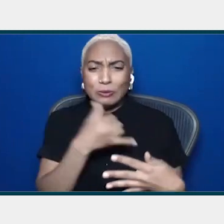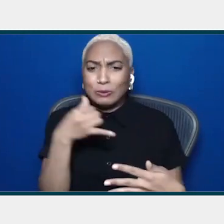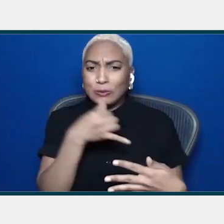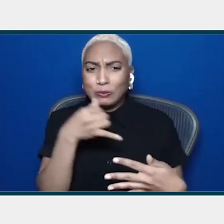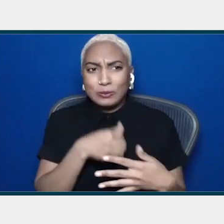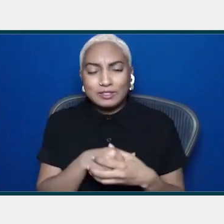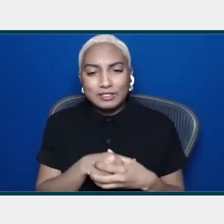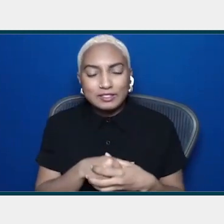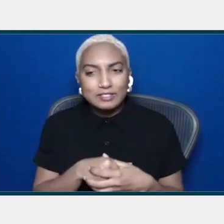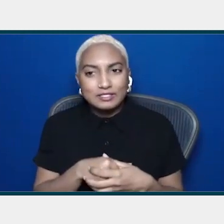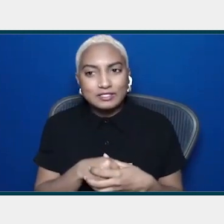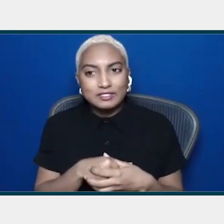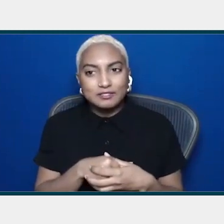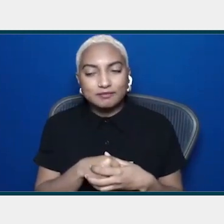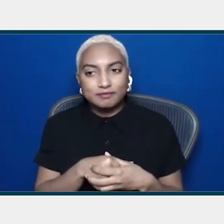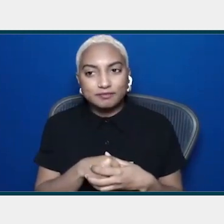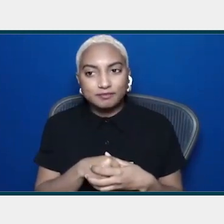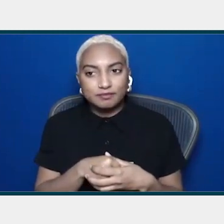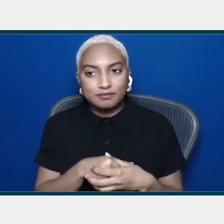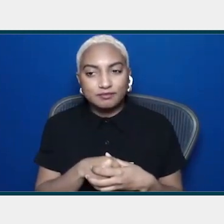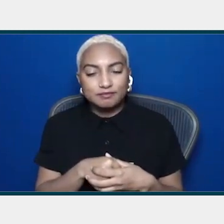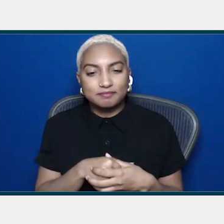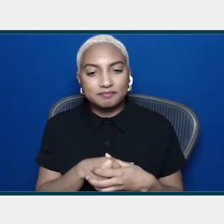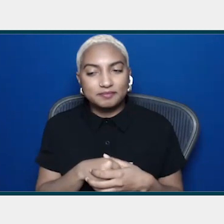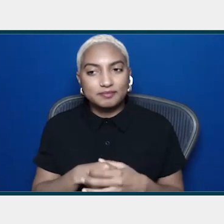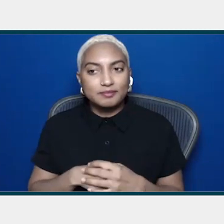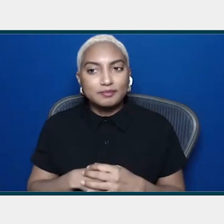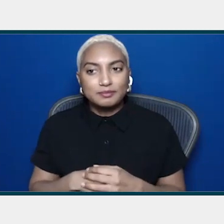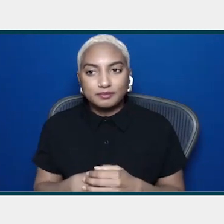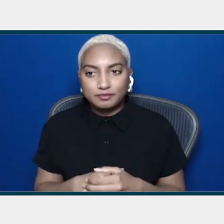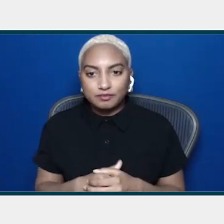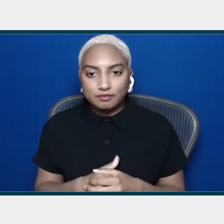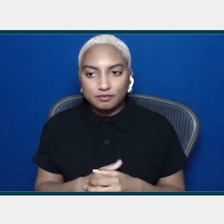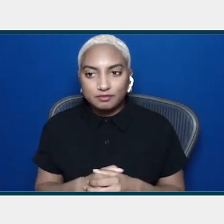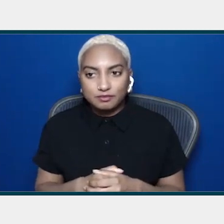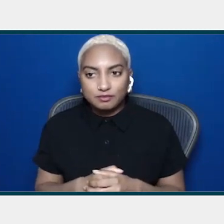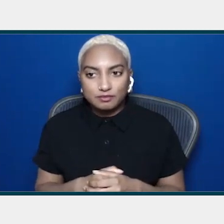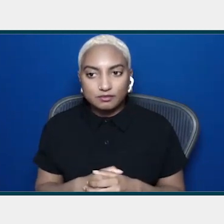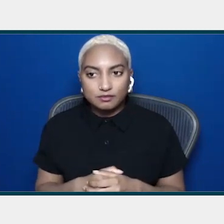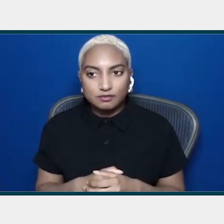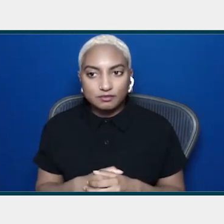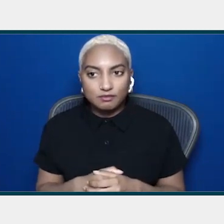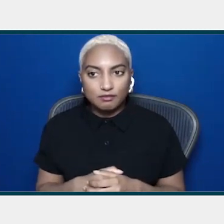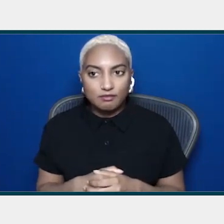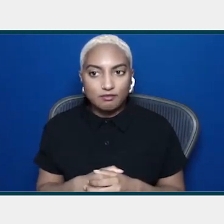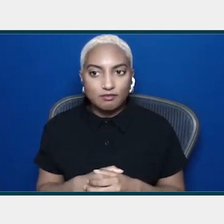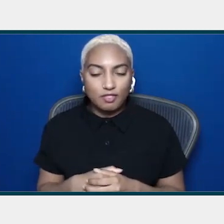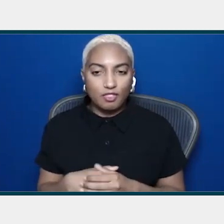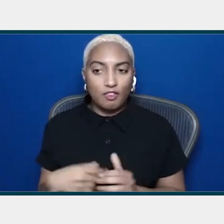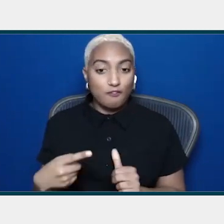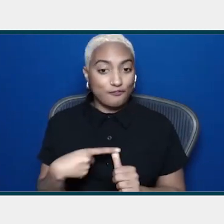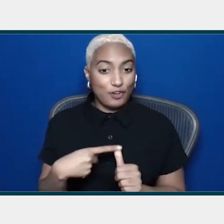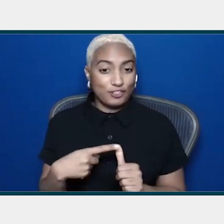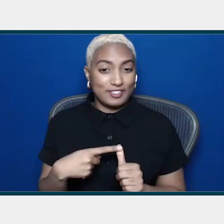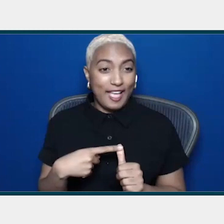one of Will Smith's lesser-known movies is a movie called Collateral Beauty, and everybody should